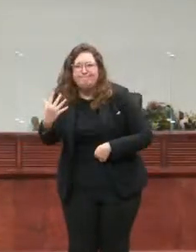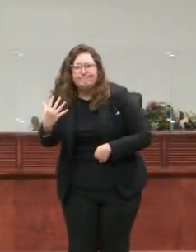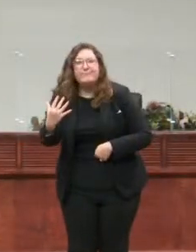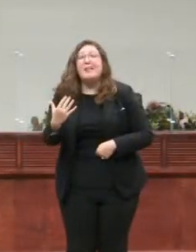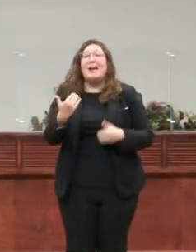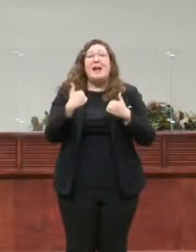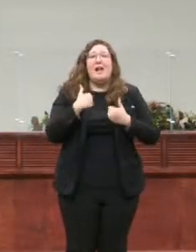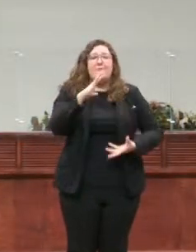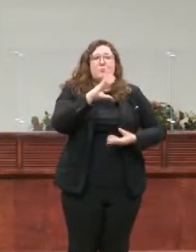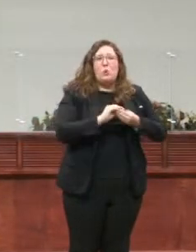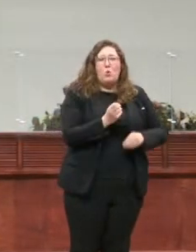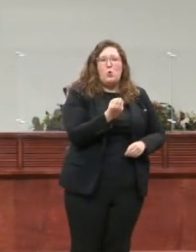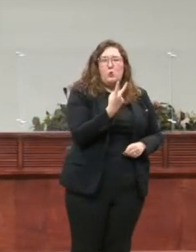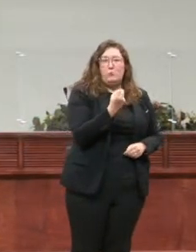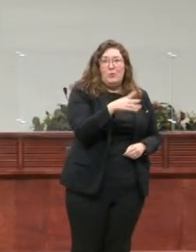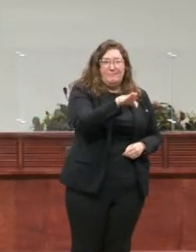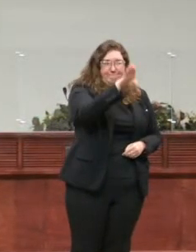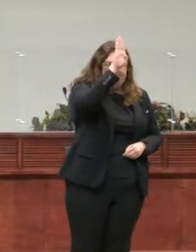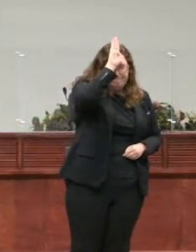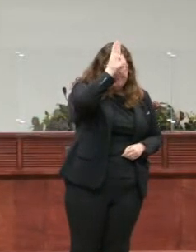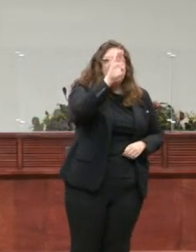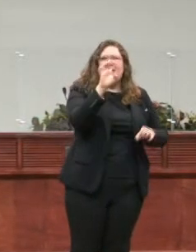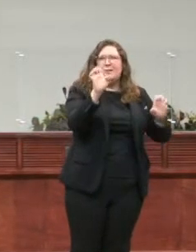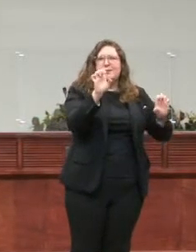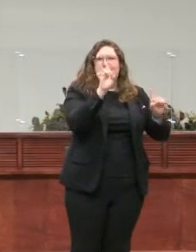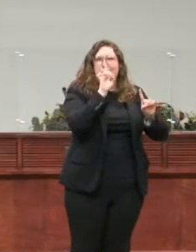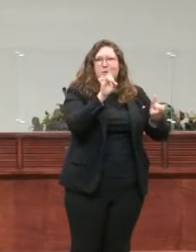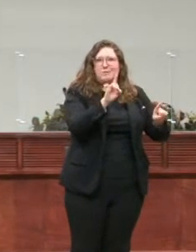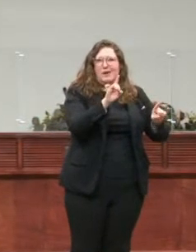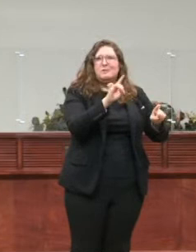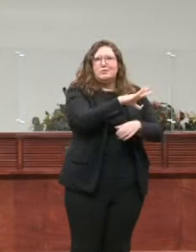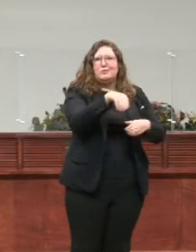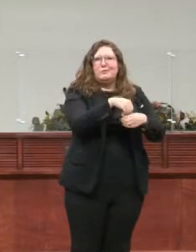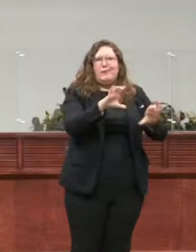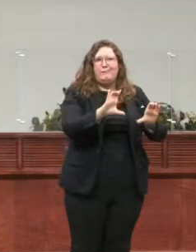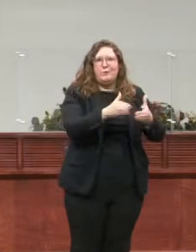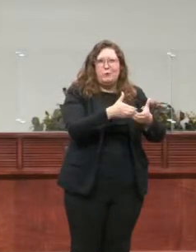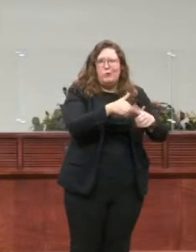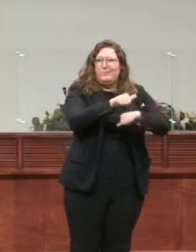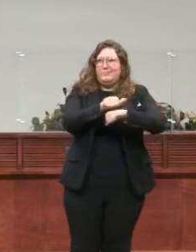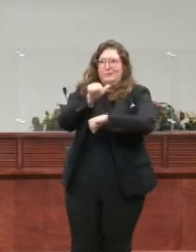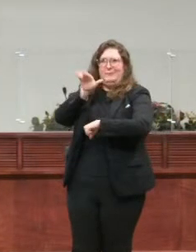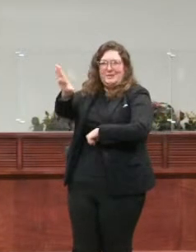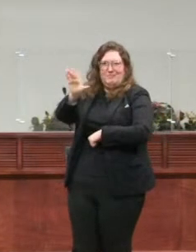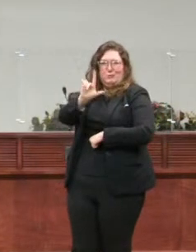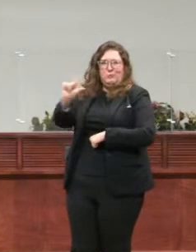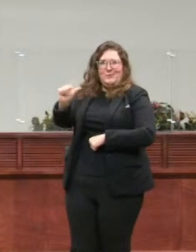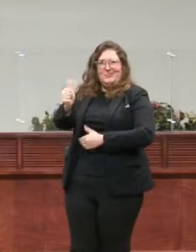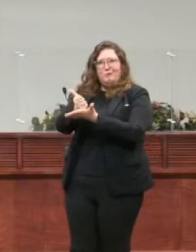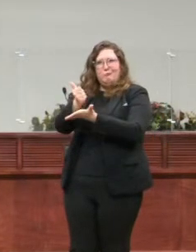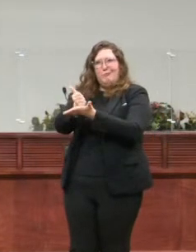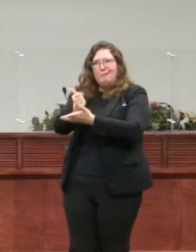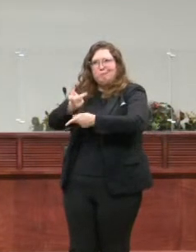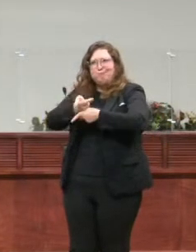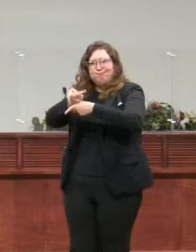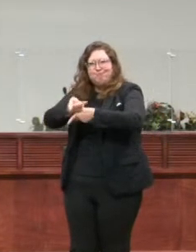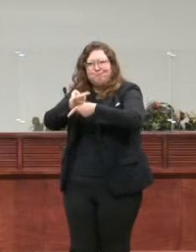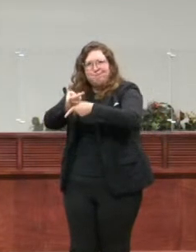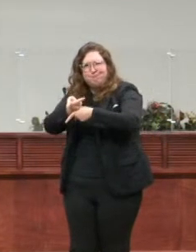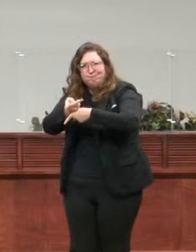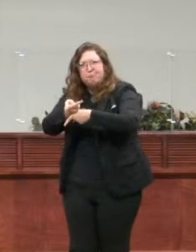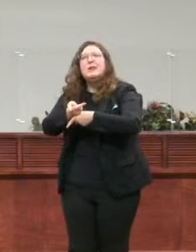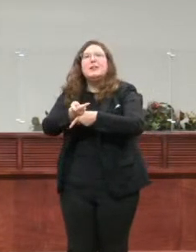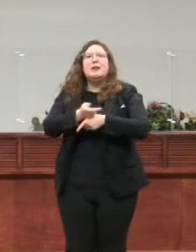and command officers are among those in the Central Florida Deployment Group. That includes our urban search and